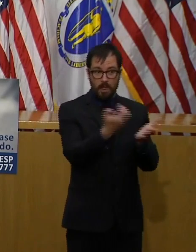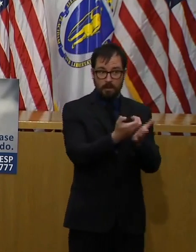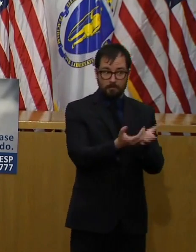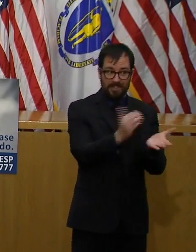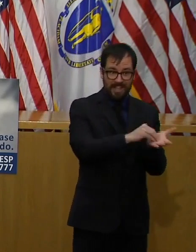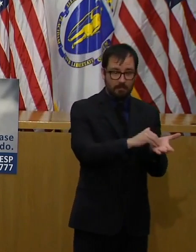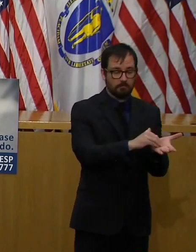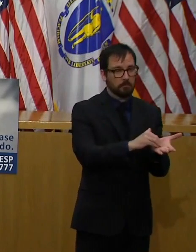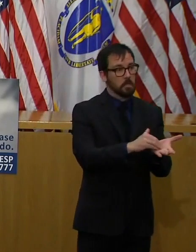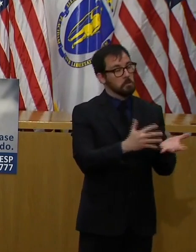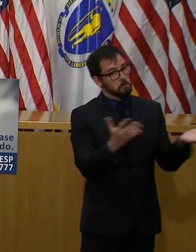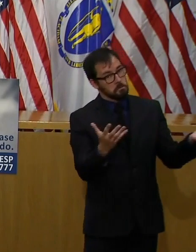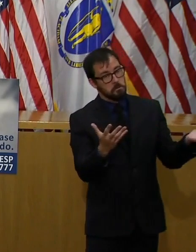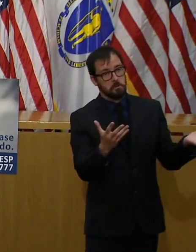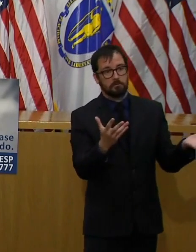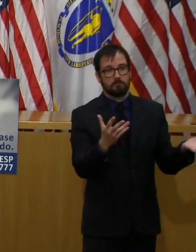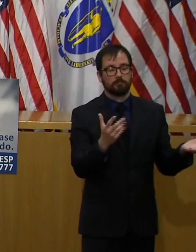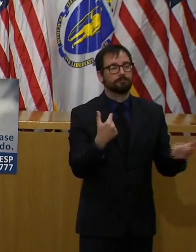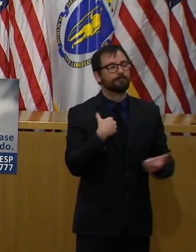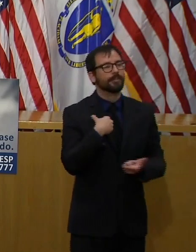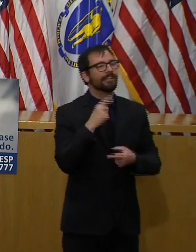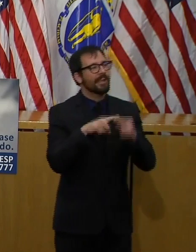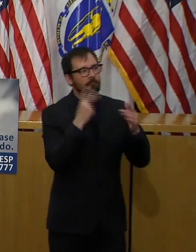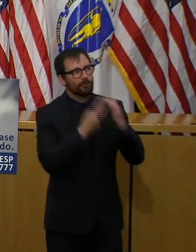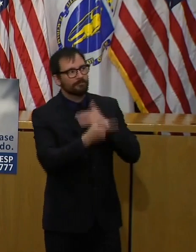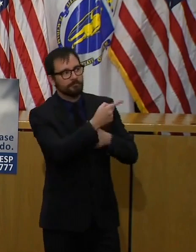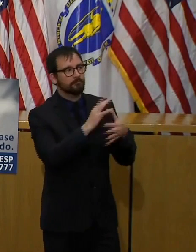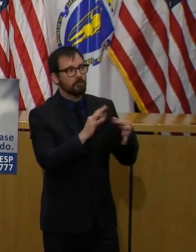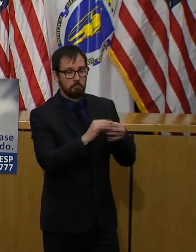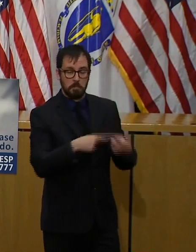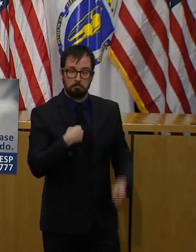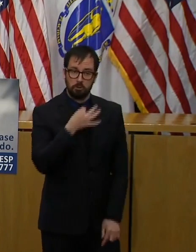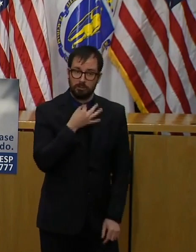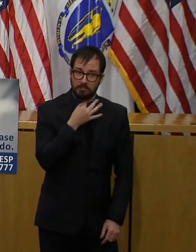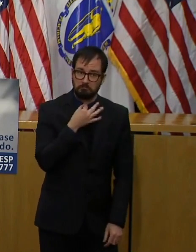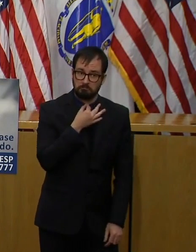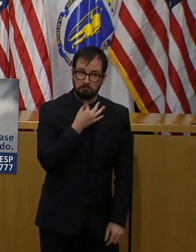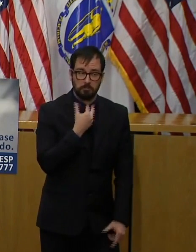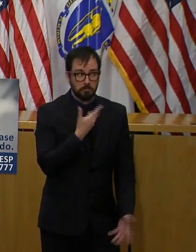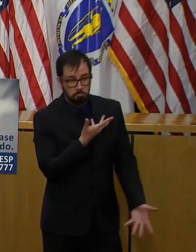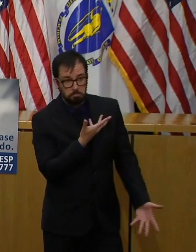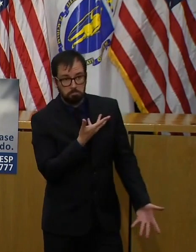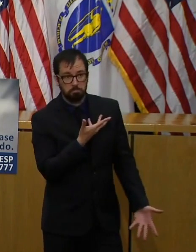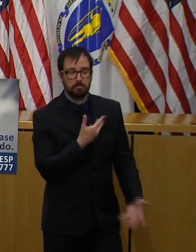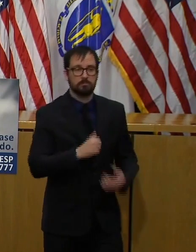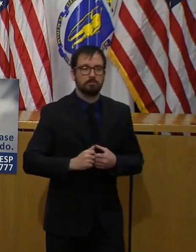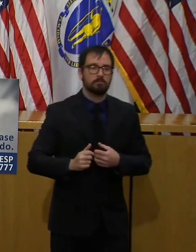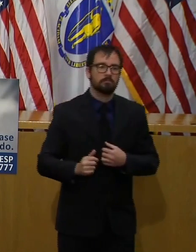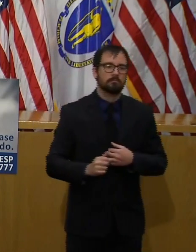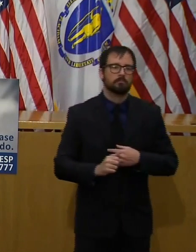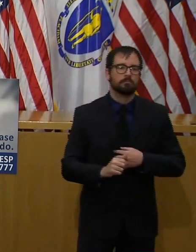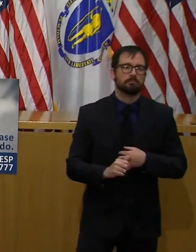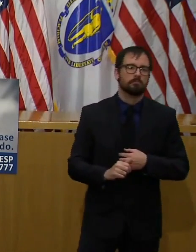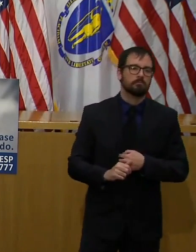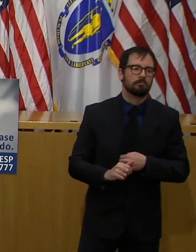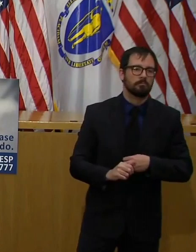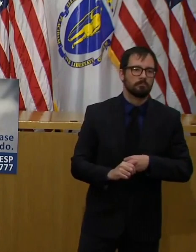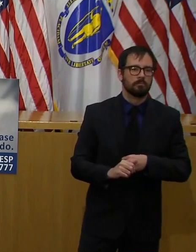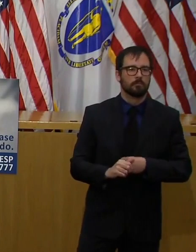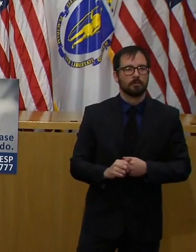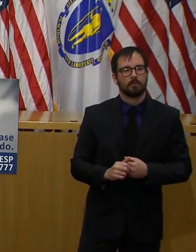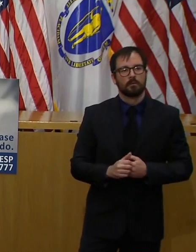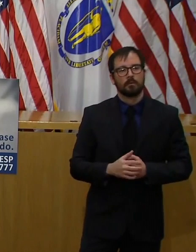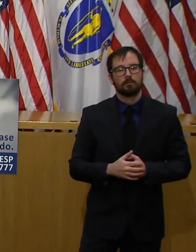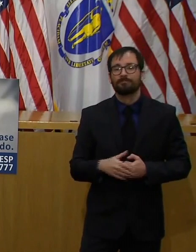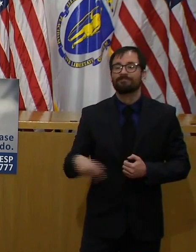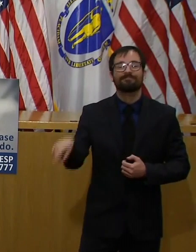because there's been a fair amount written already and covered by the media that would imply that it's going to be